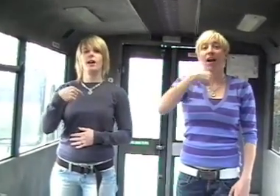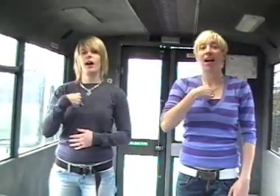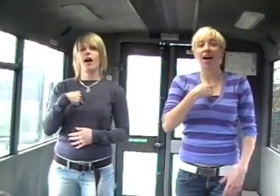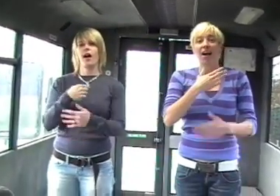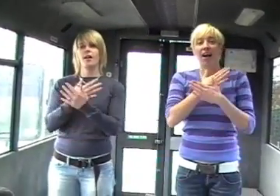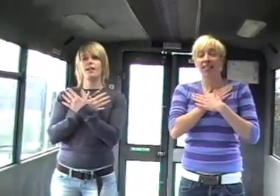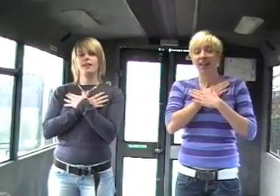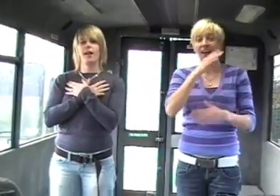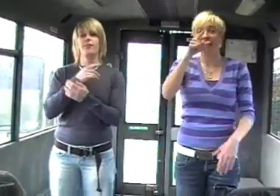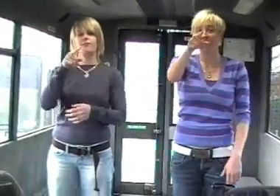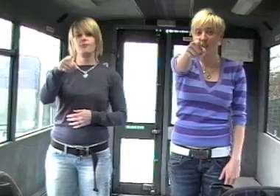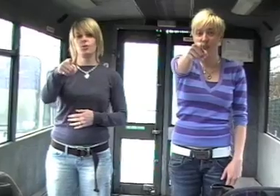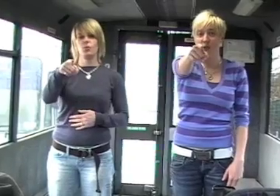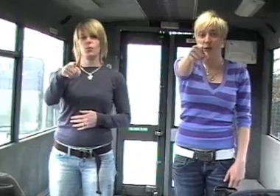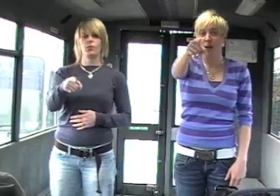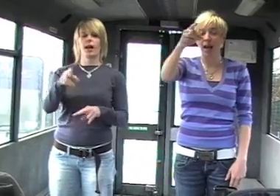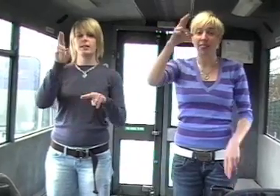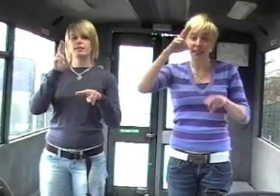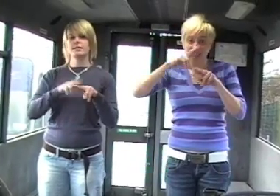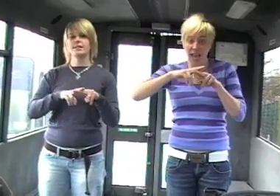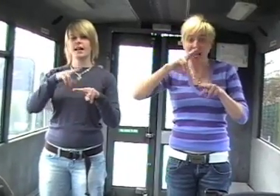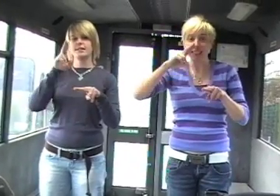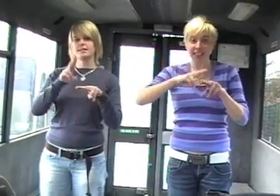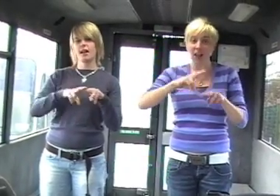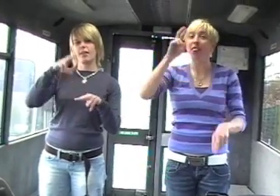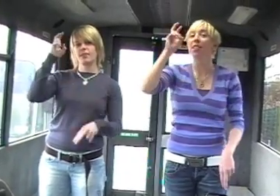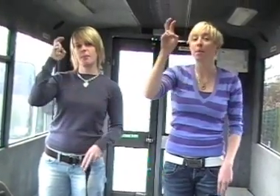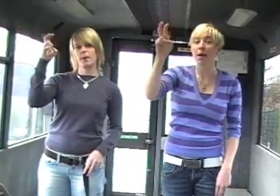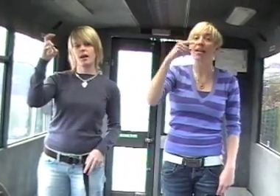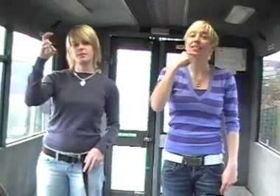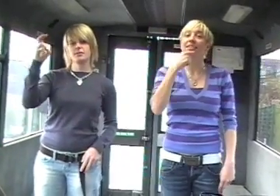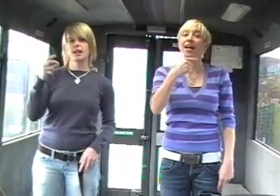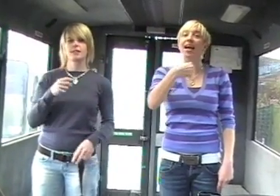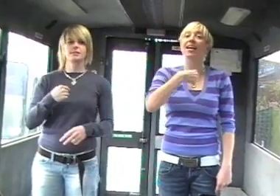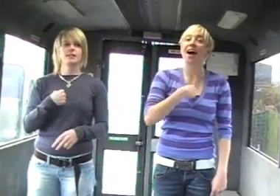I love you. And the daddies on the bus say,